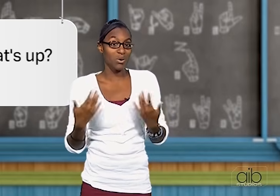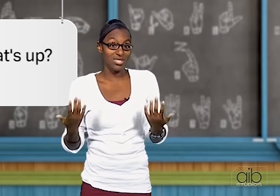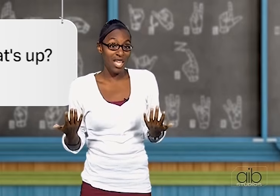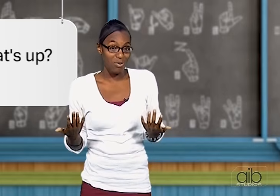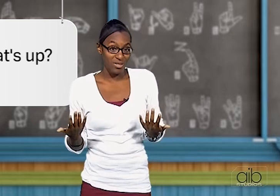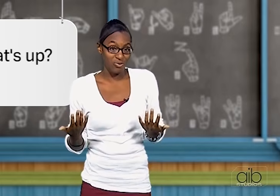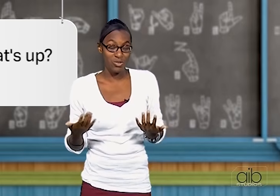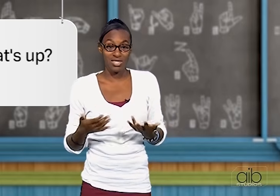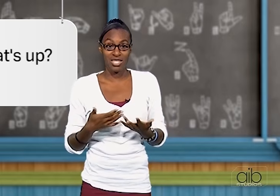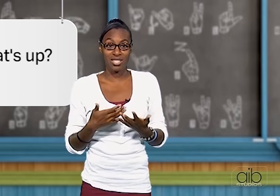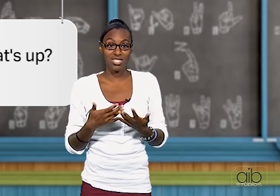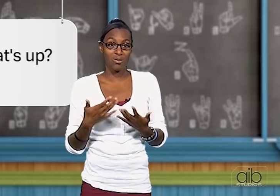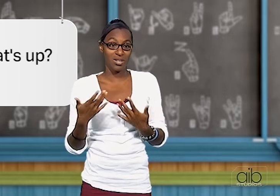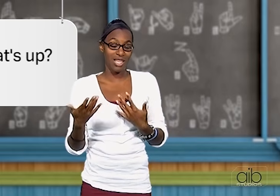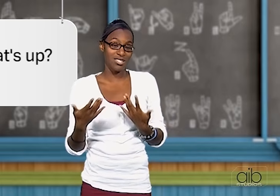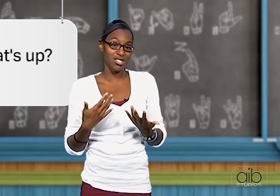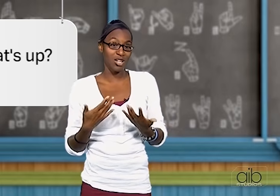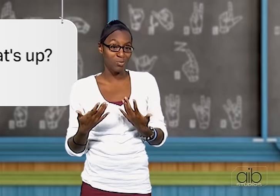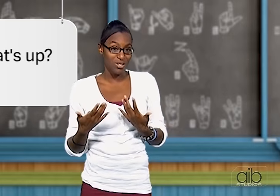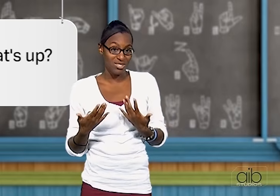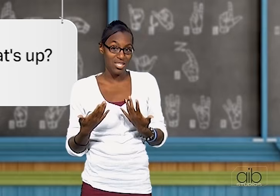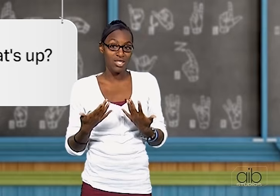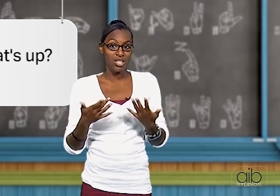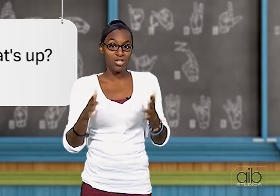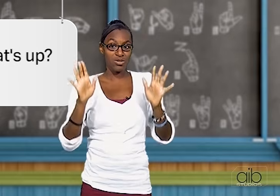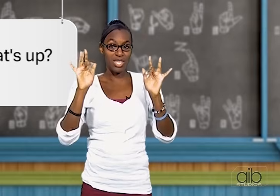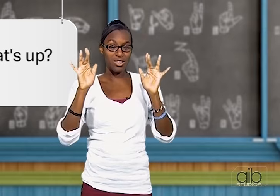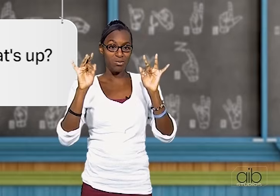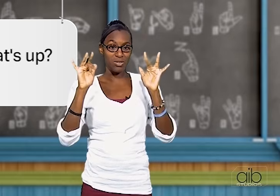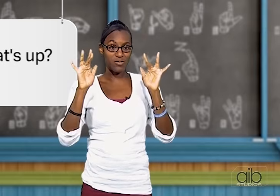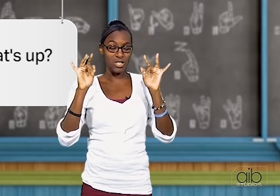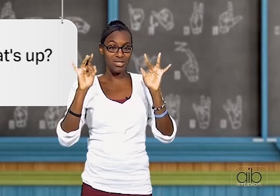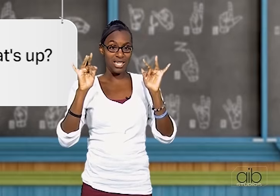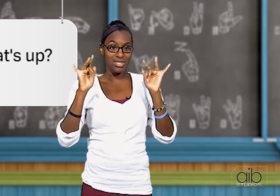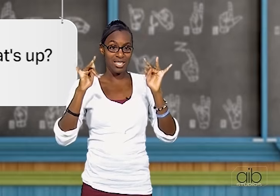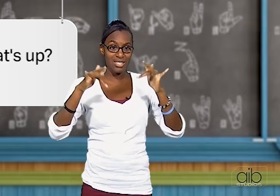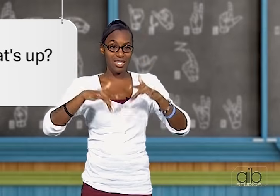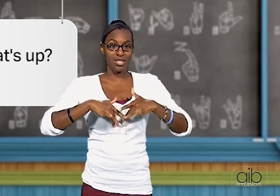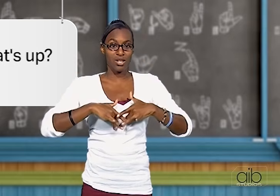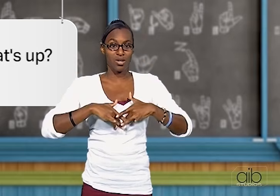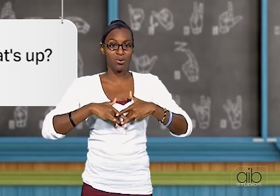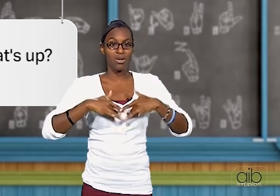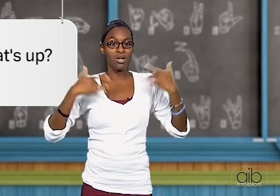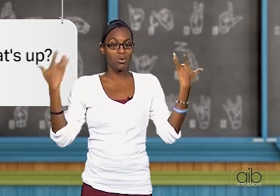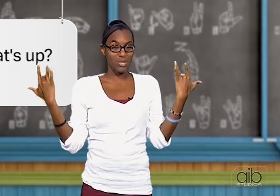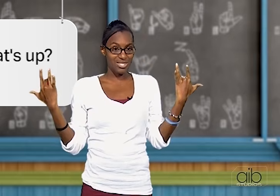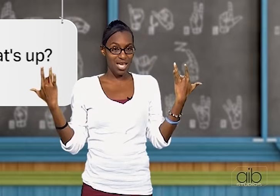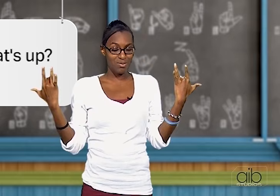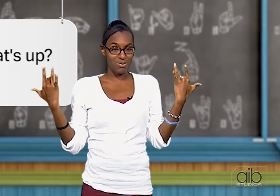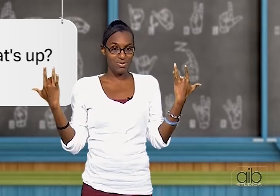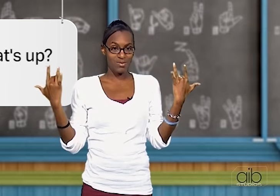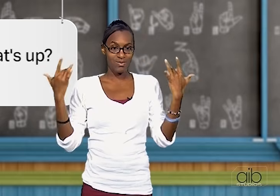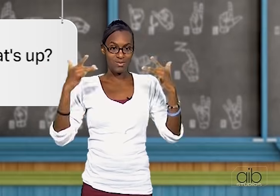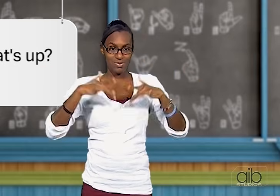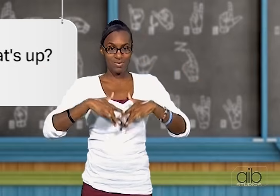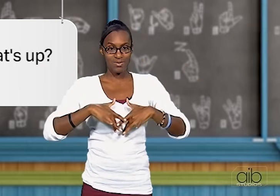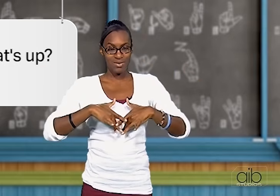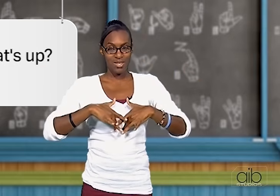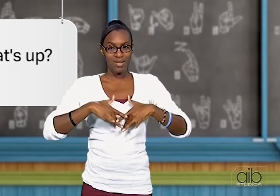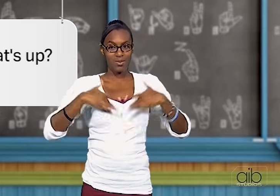what's up. If you see someone that's a young person, you take your middle fingers like this and go, what's up?